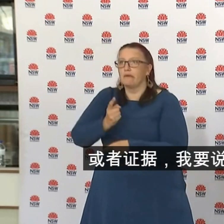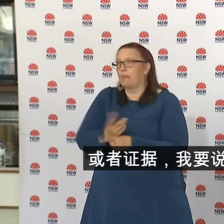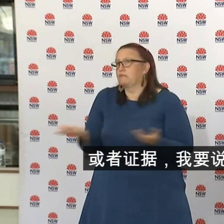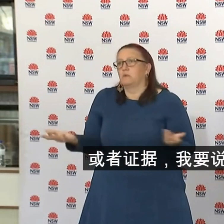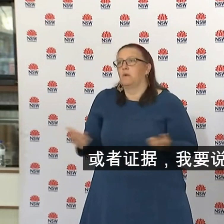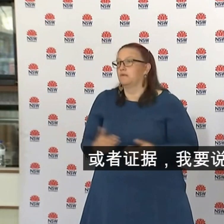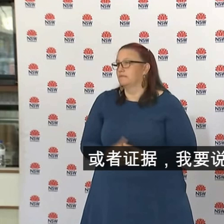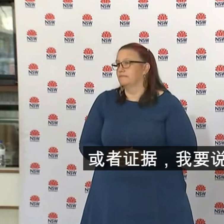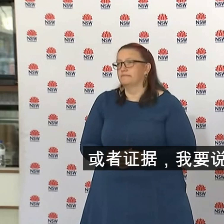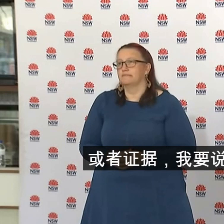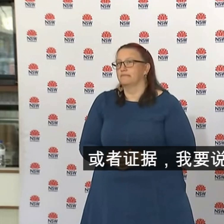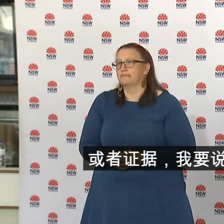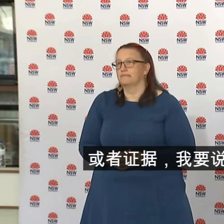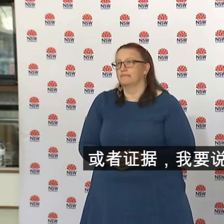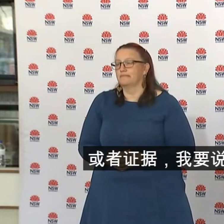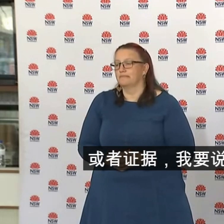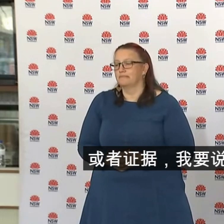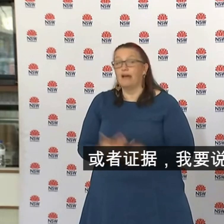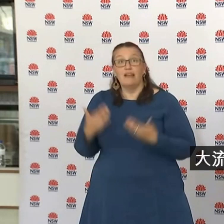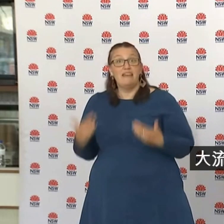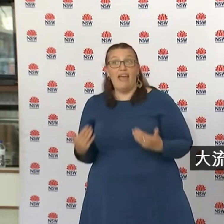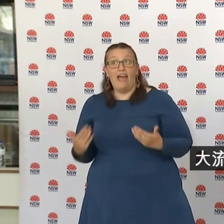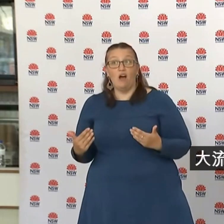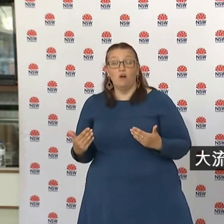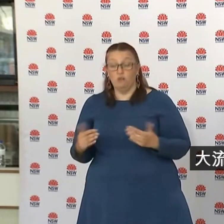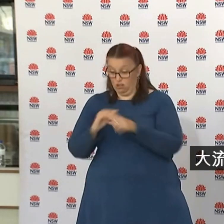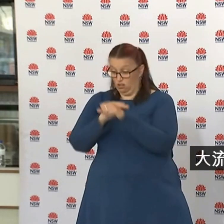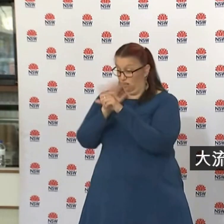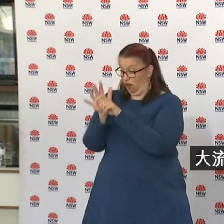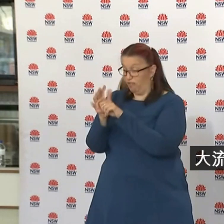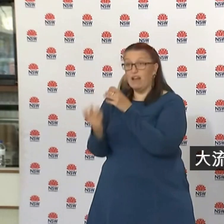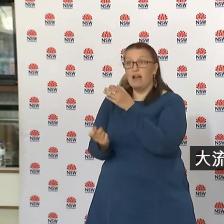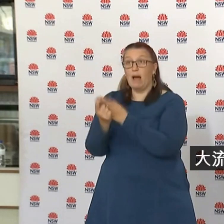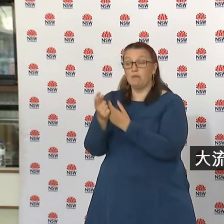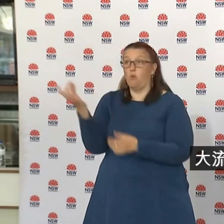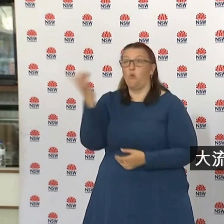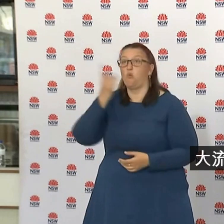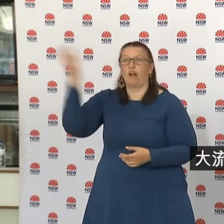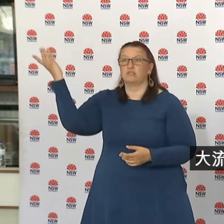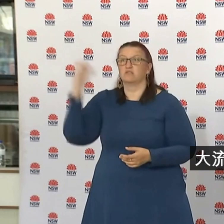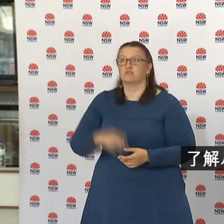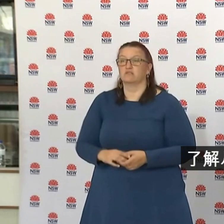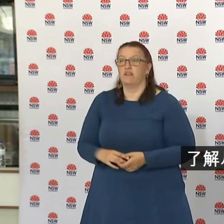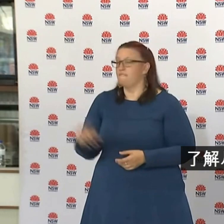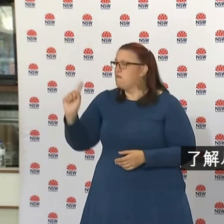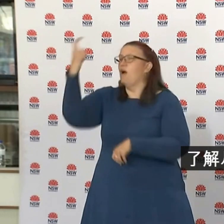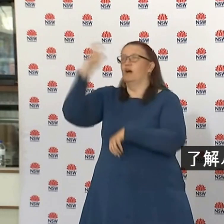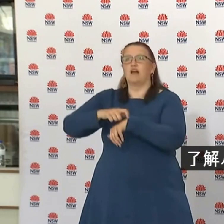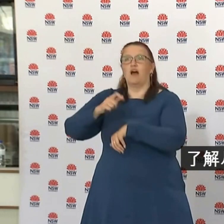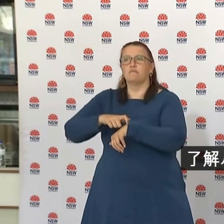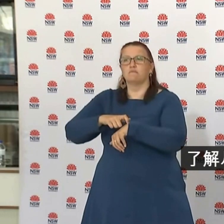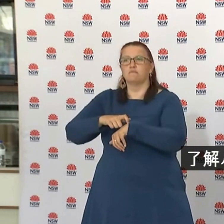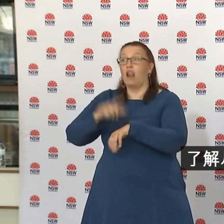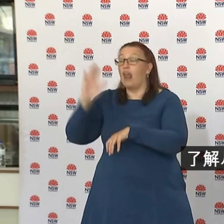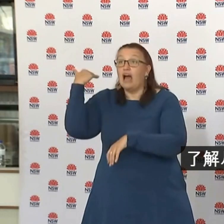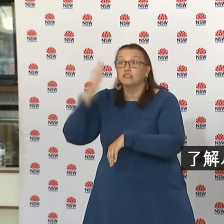is we're in a 1 in 100 year pandemic. The community more broadly need to understand the